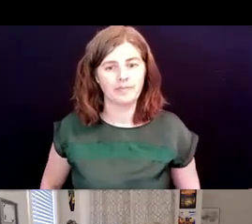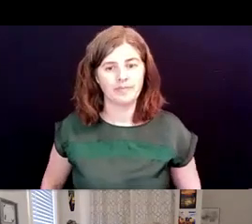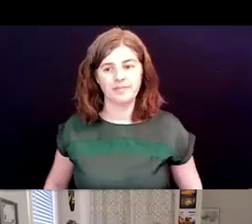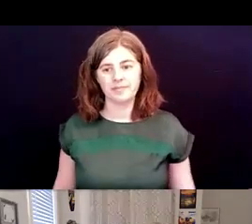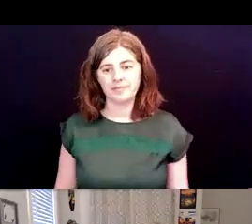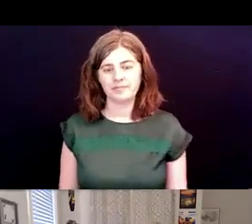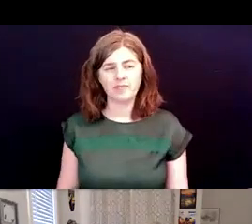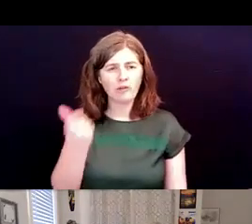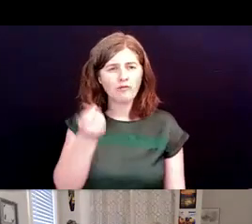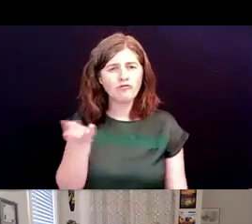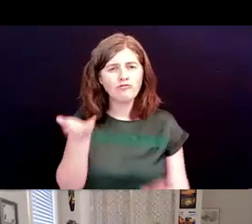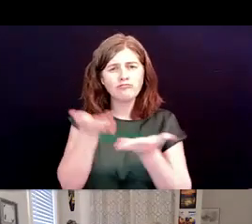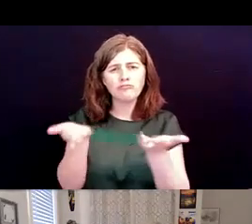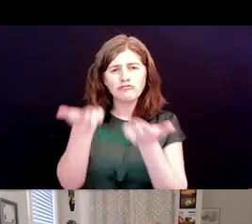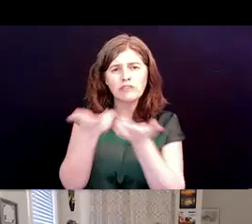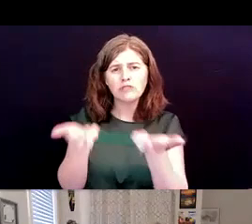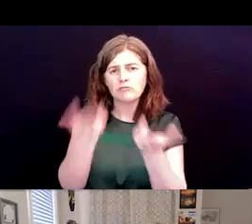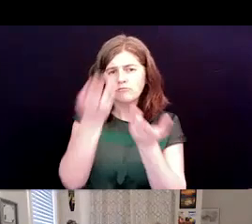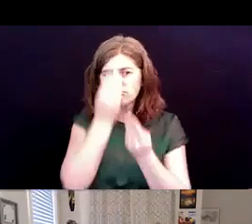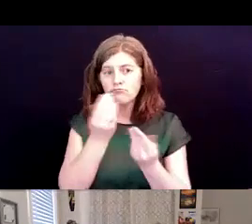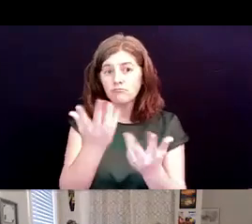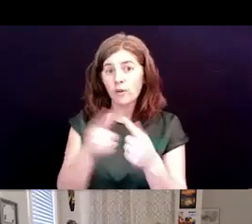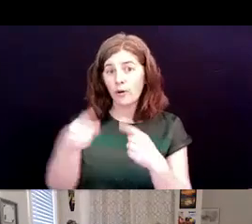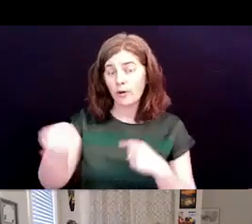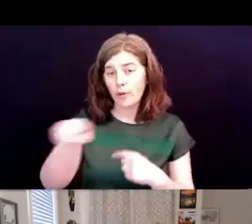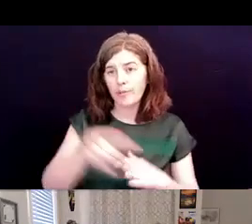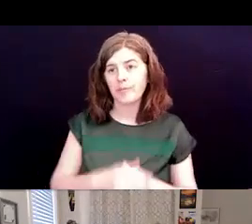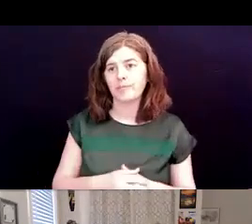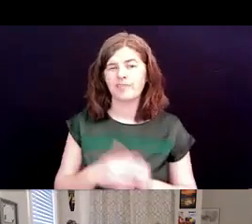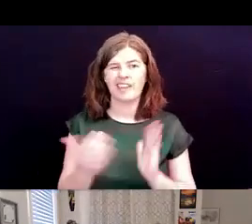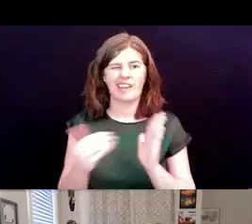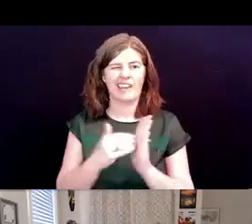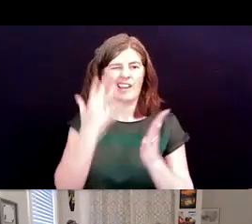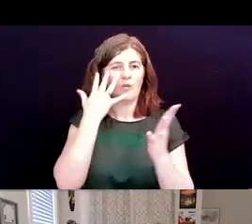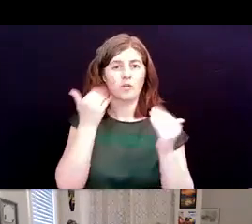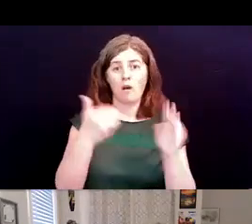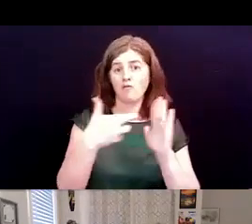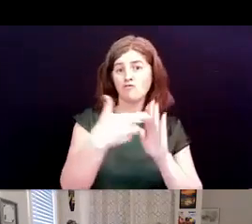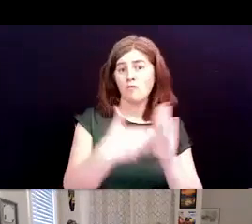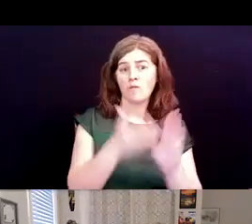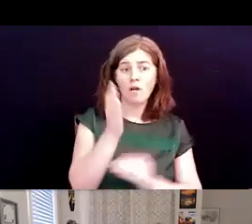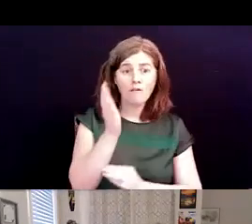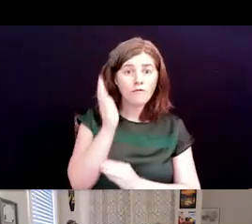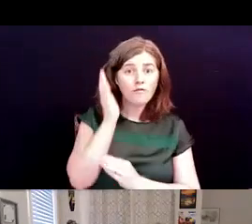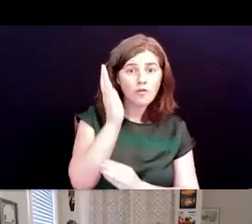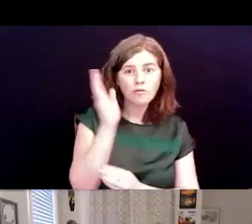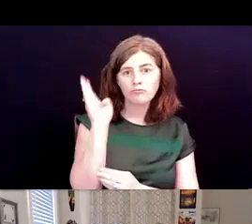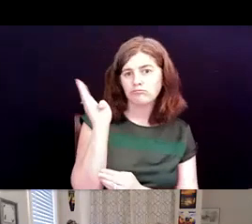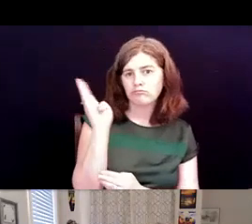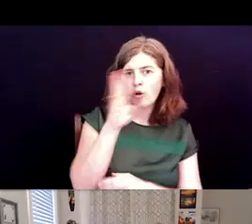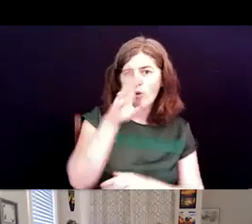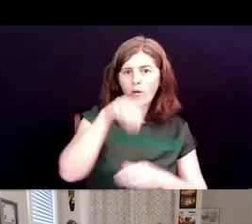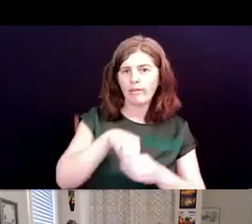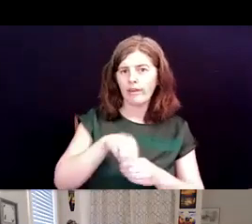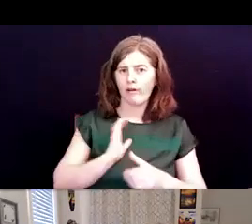There's a few resources that we would like to bring to your attention. Again, if you want to register for future presentations in the Autism Imagine